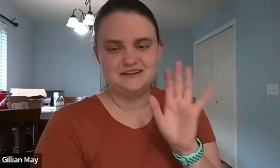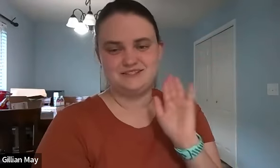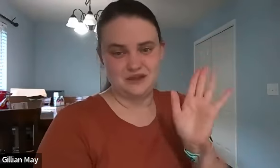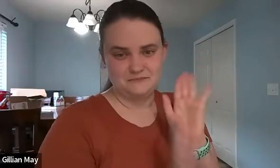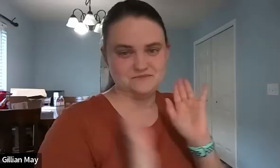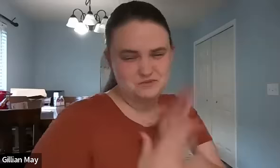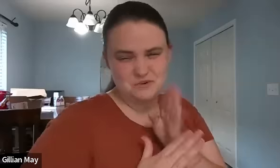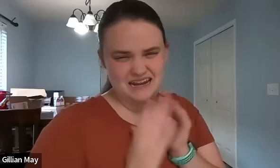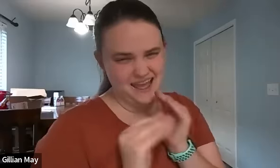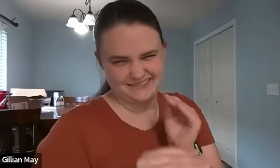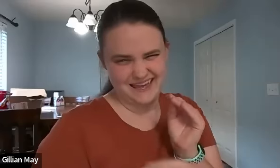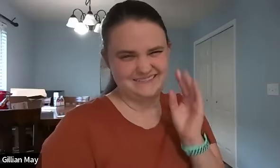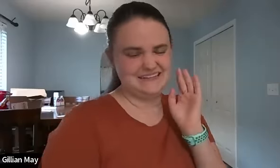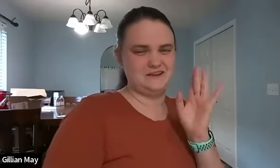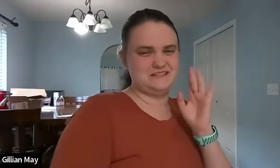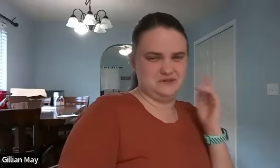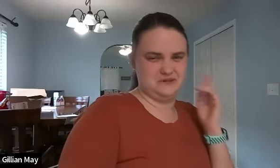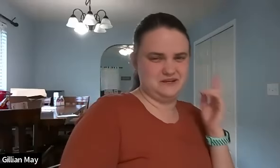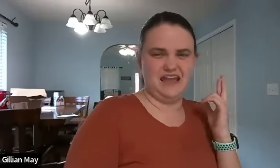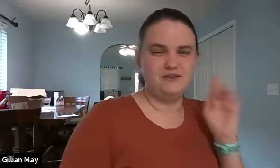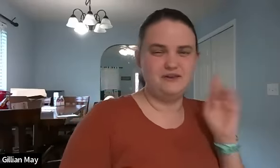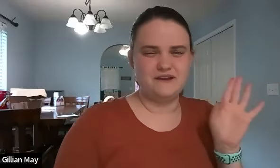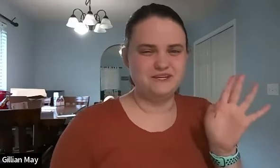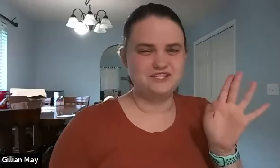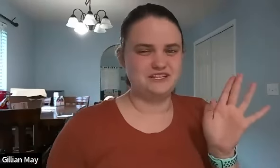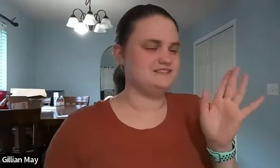So just wanted to add that in there because I realized I don't know if I ever mentioned it. So